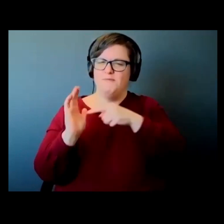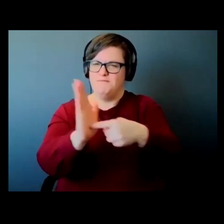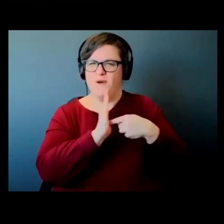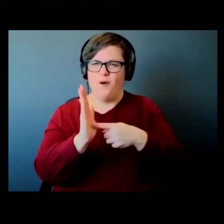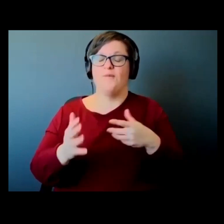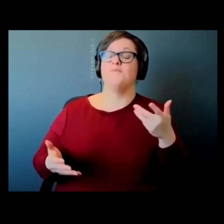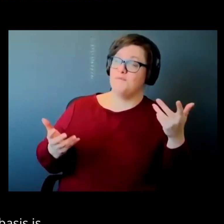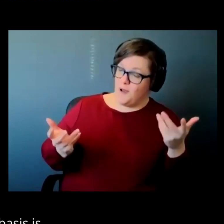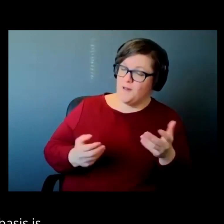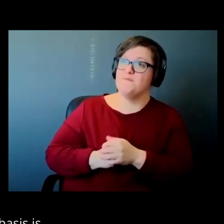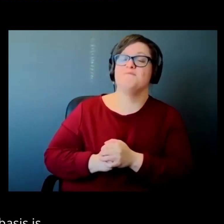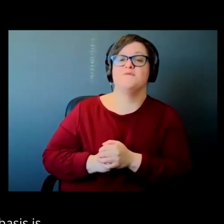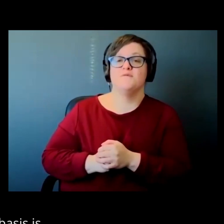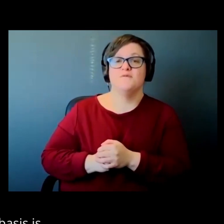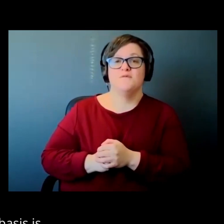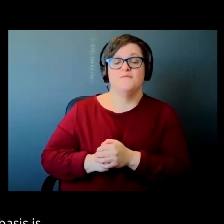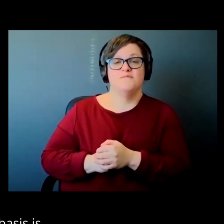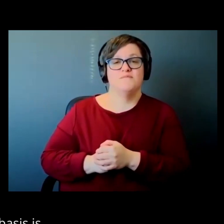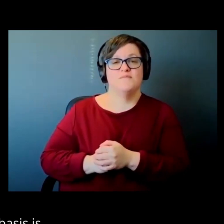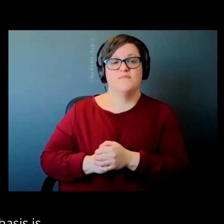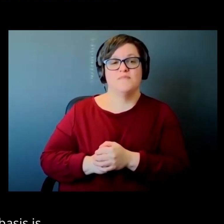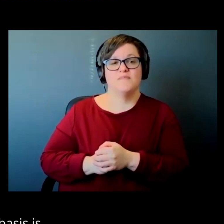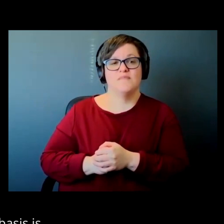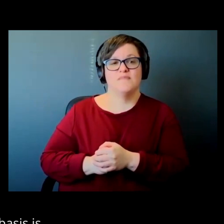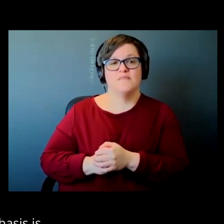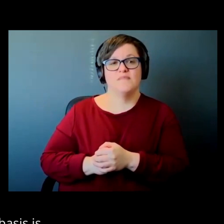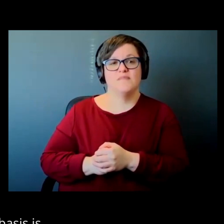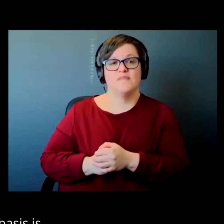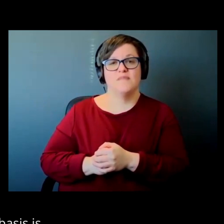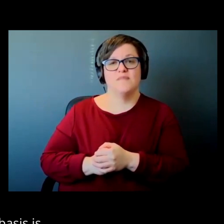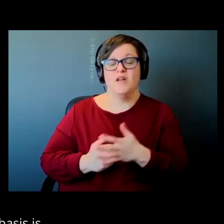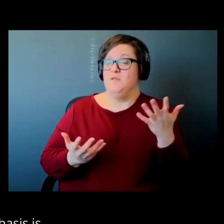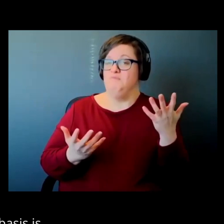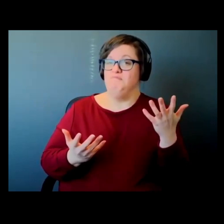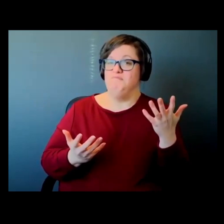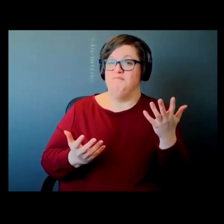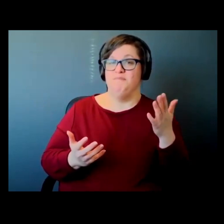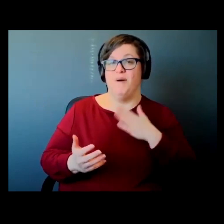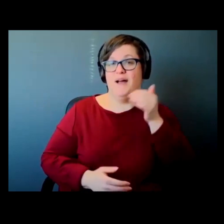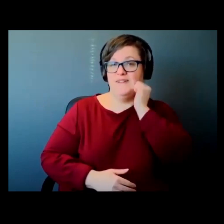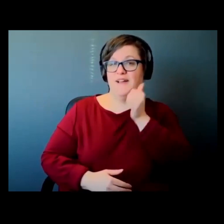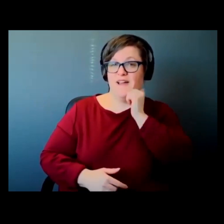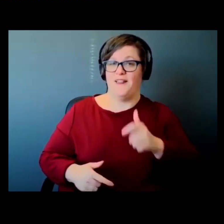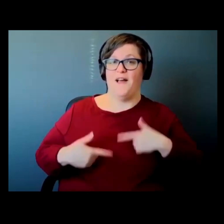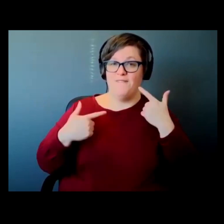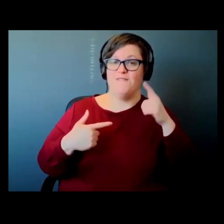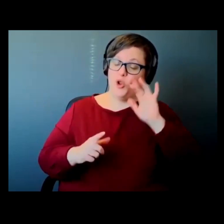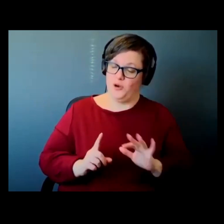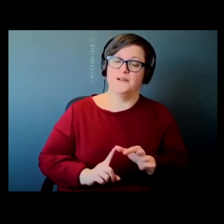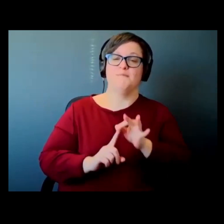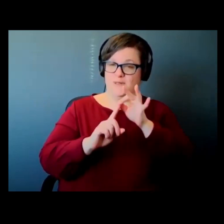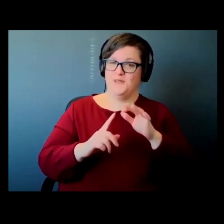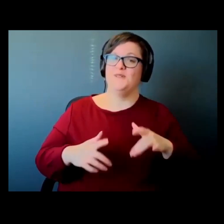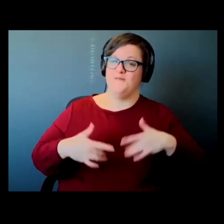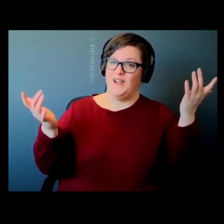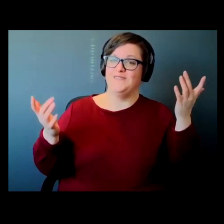much everything I do on a daily basis is sort of like a special event. So that's why I've got the dress.